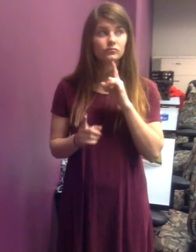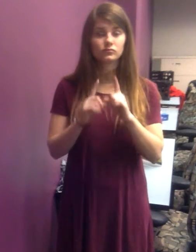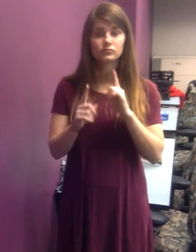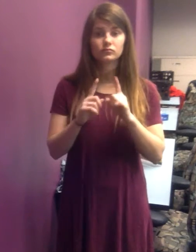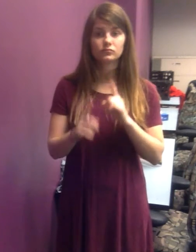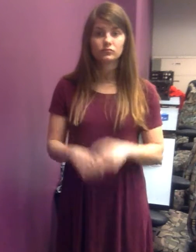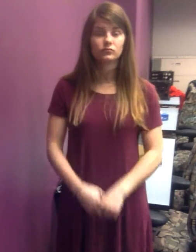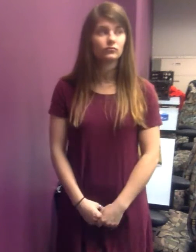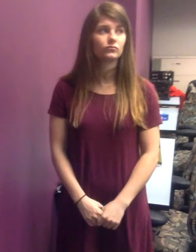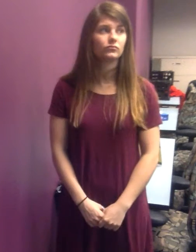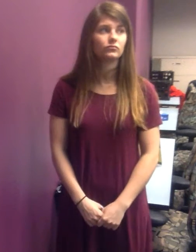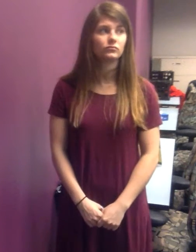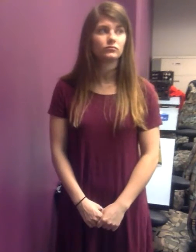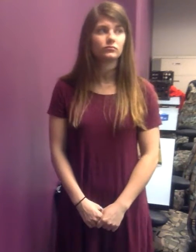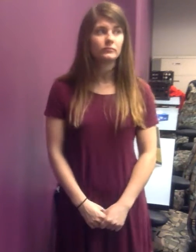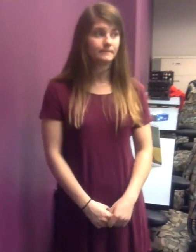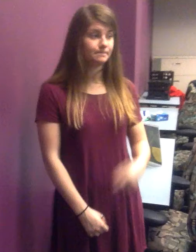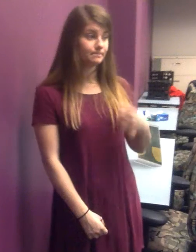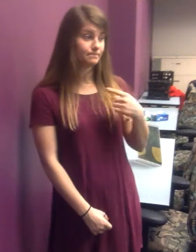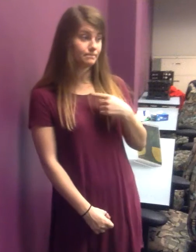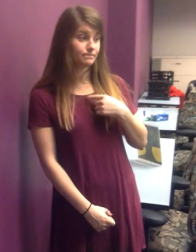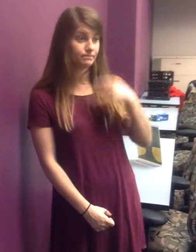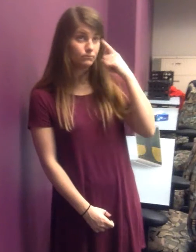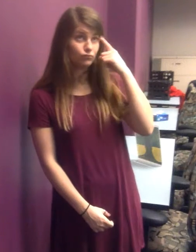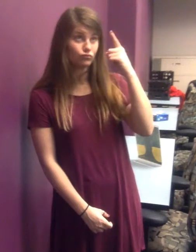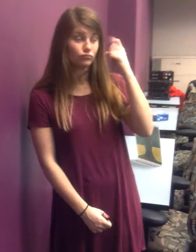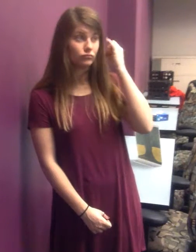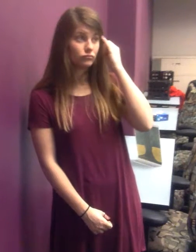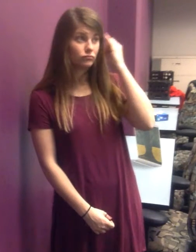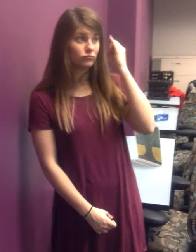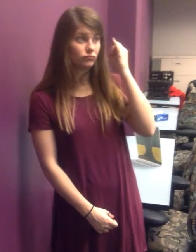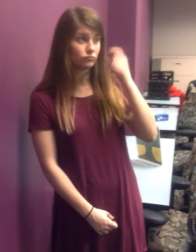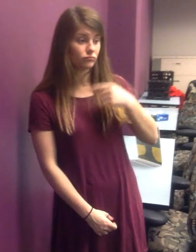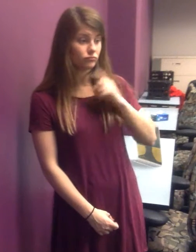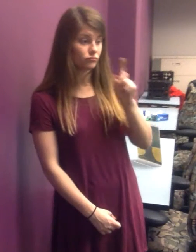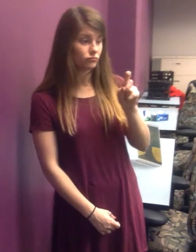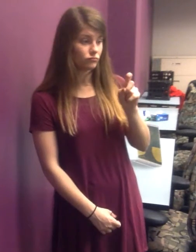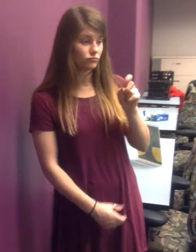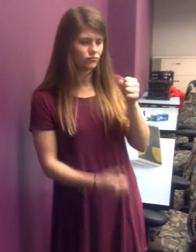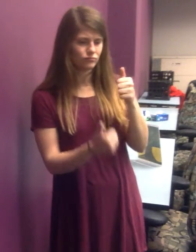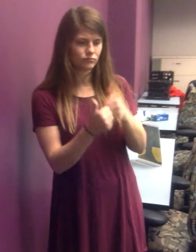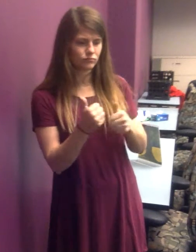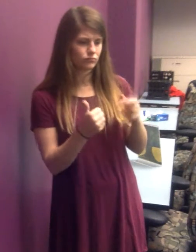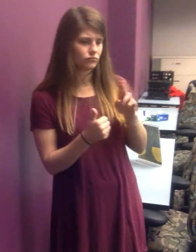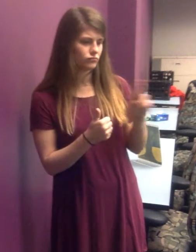Republican member of Congress three simple questions about climate change. They're very simple. They're basically, you